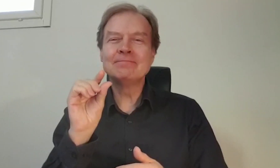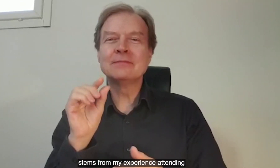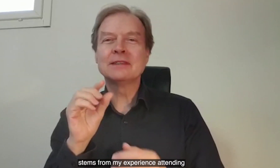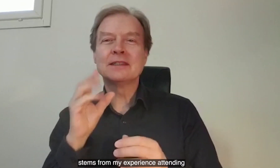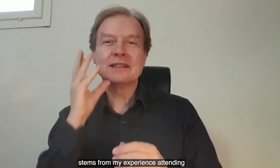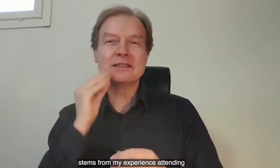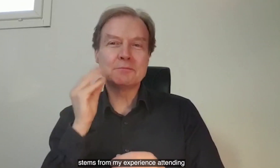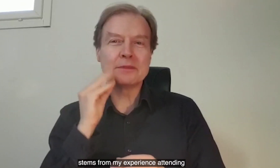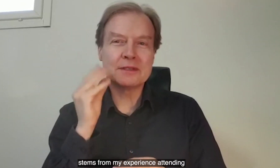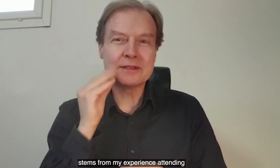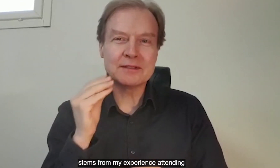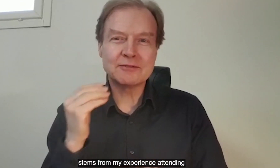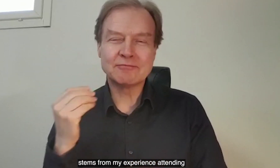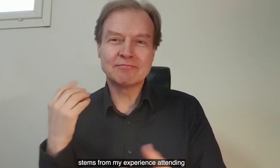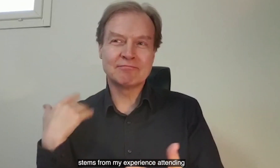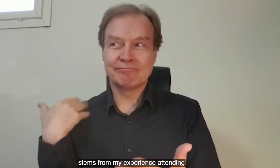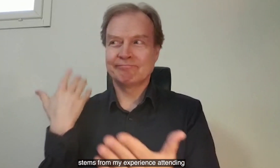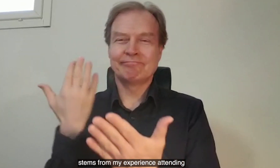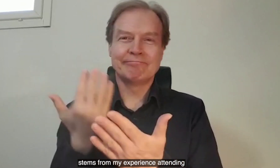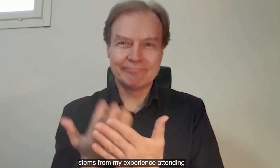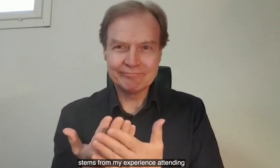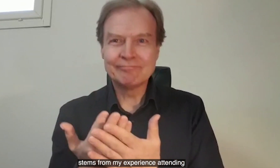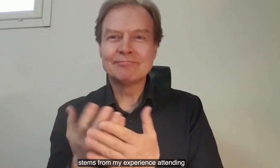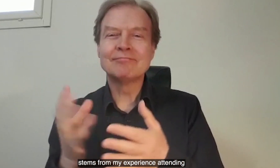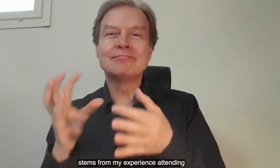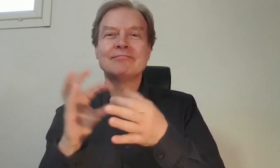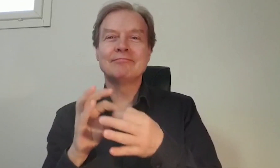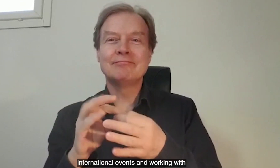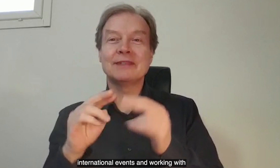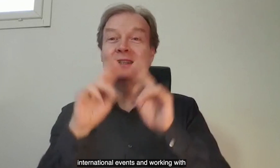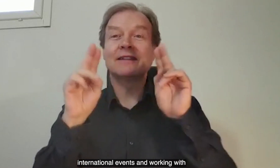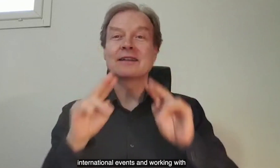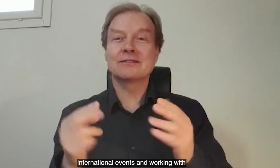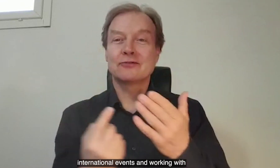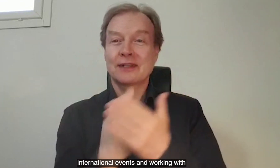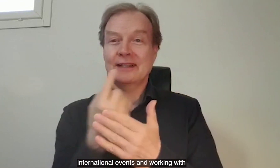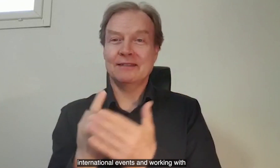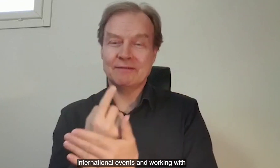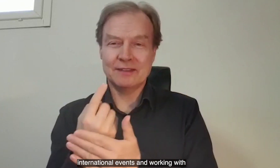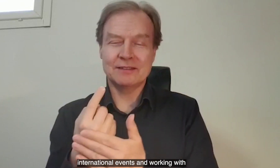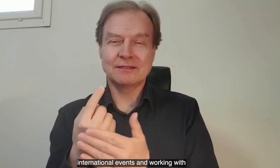experience attending international events and working with interpreters in those spaces.